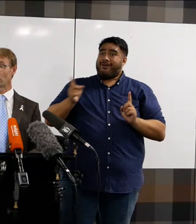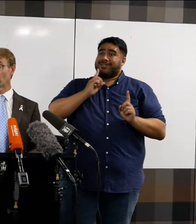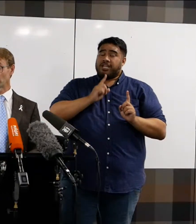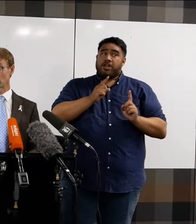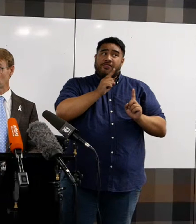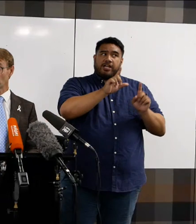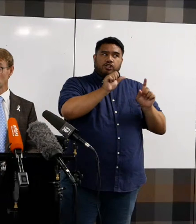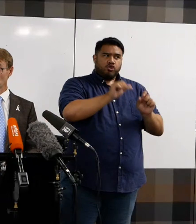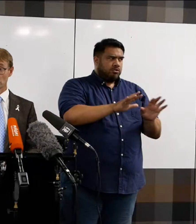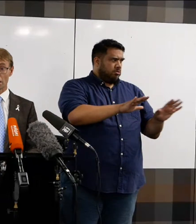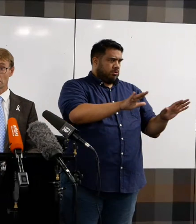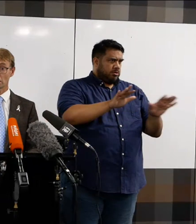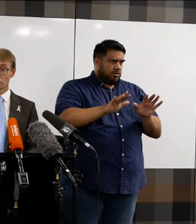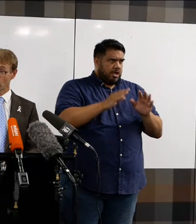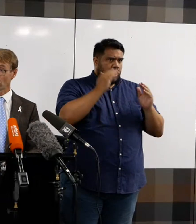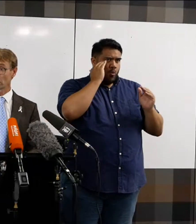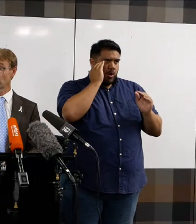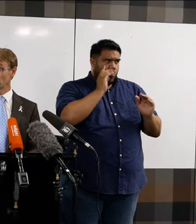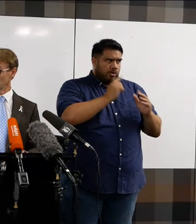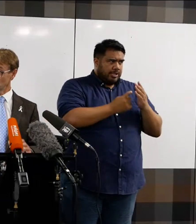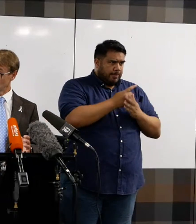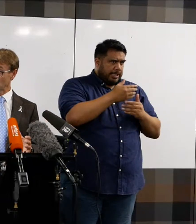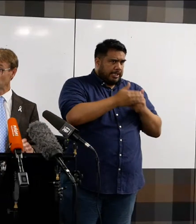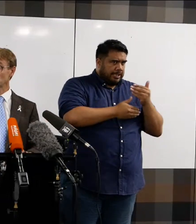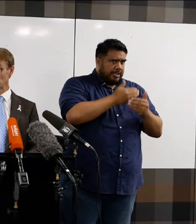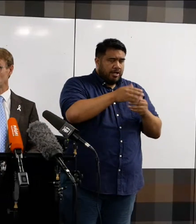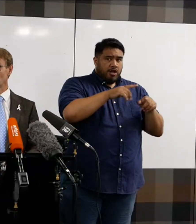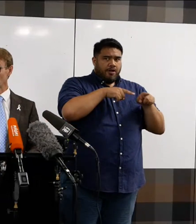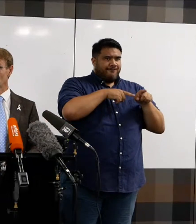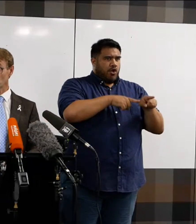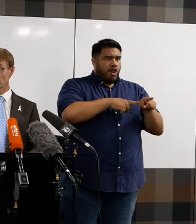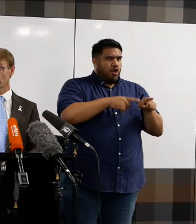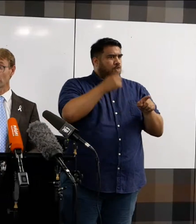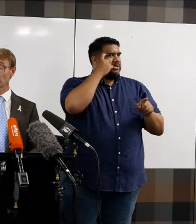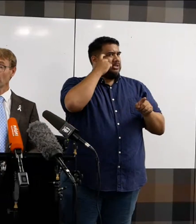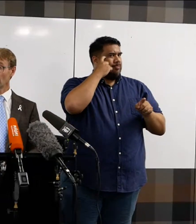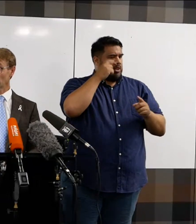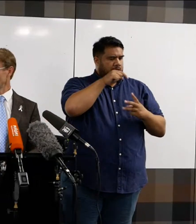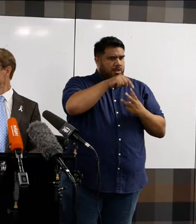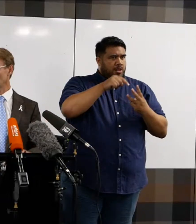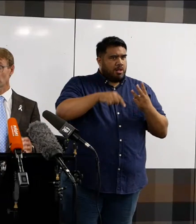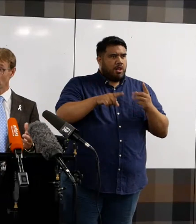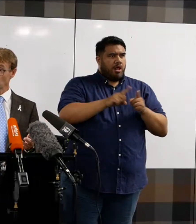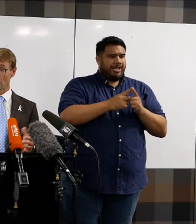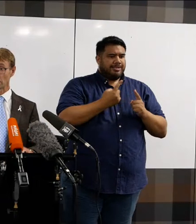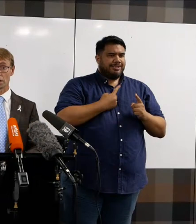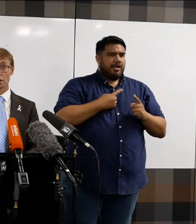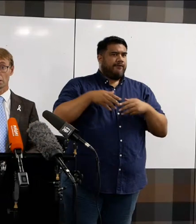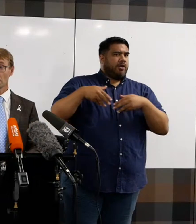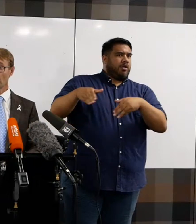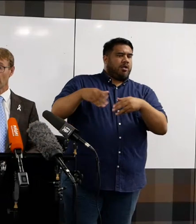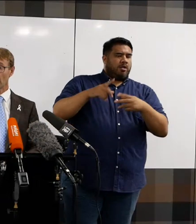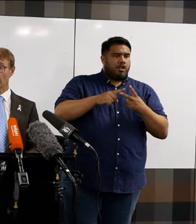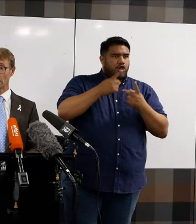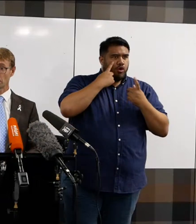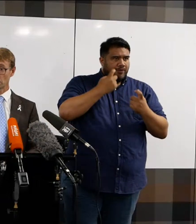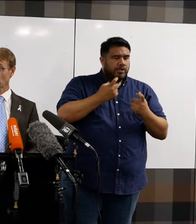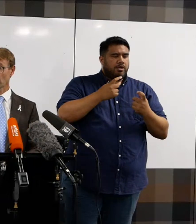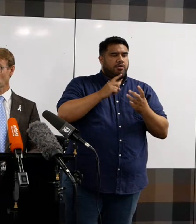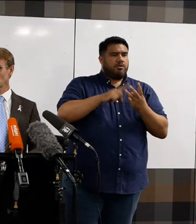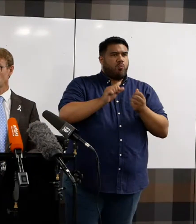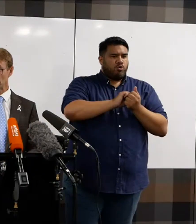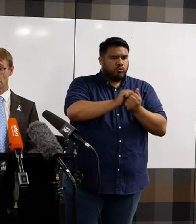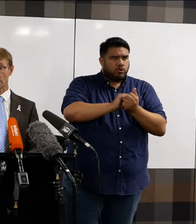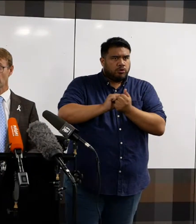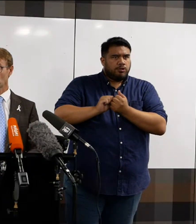very aware of what the situation is and follow the same sensible precautions around self-isolation and care, and in